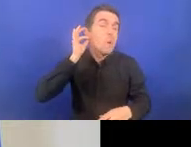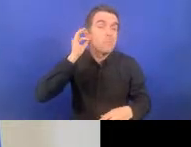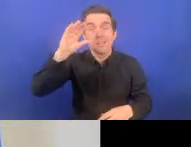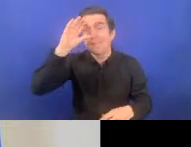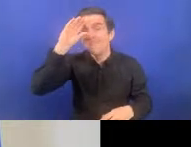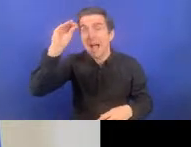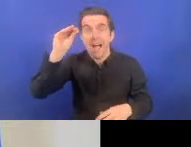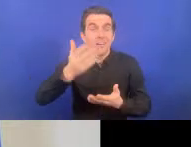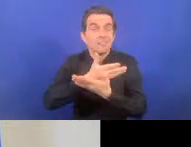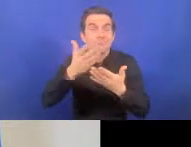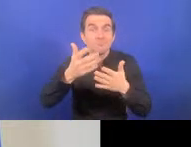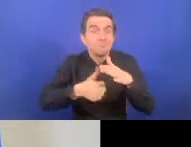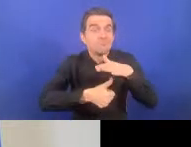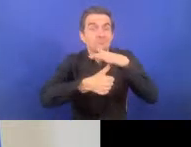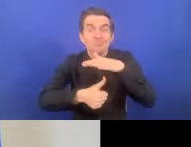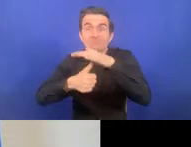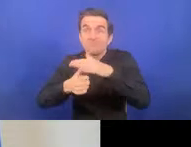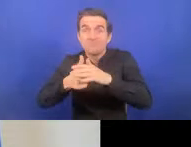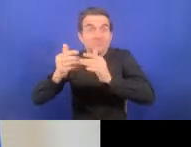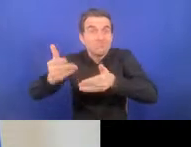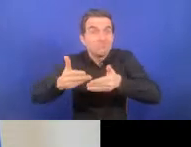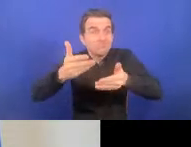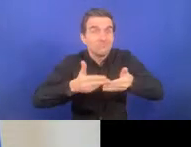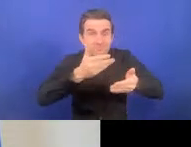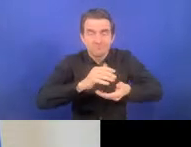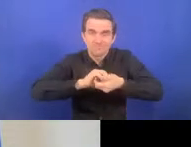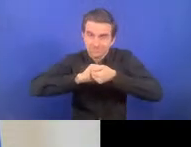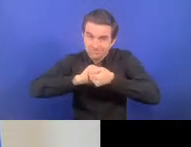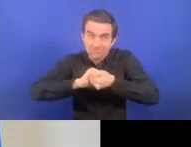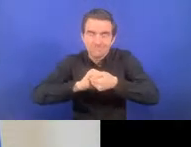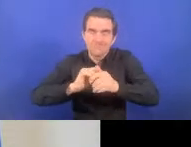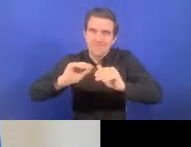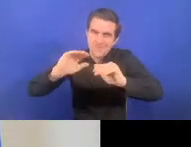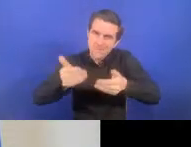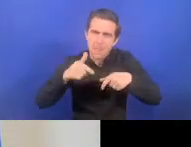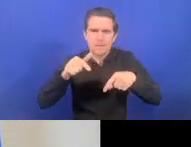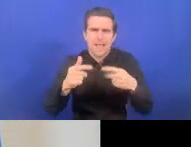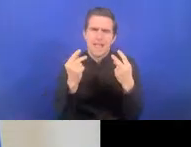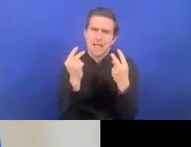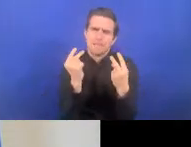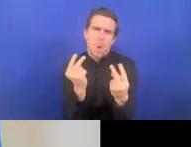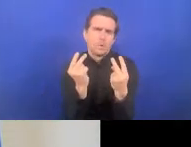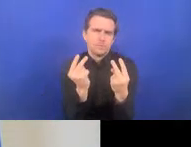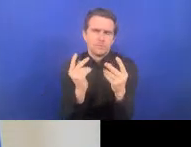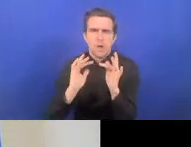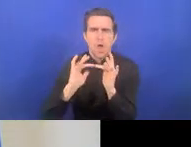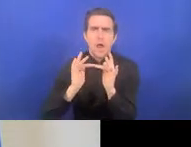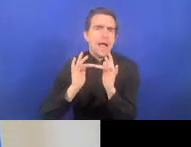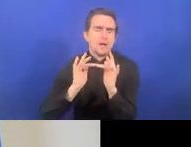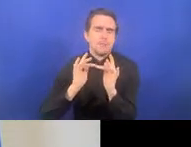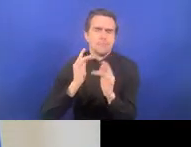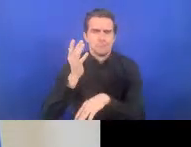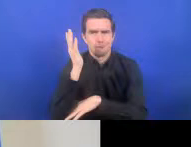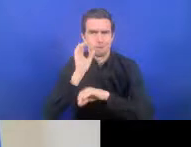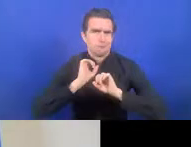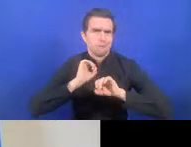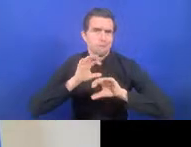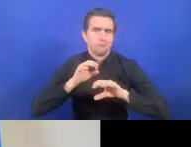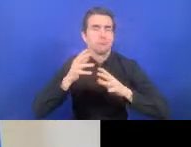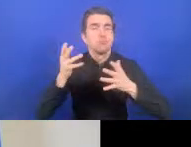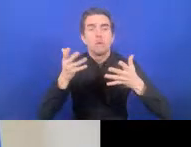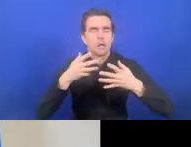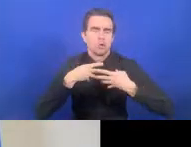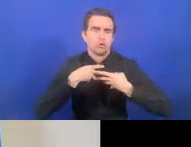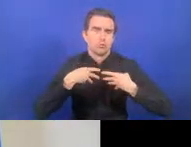for the public sector in tourism. It is an honor and a privilege to have you all connected with us today as we